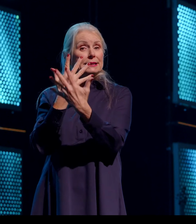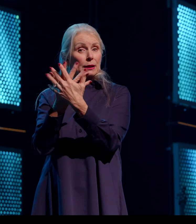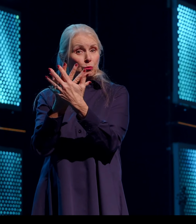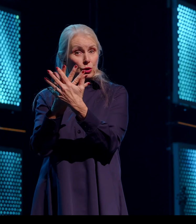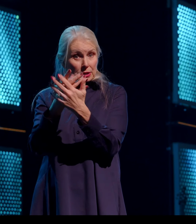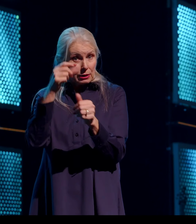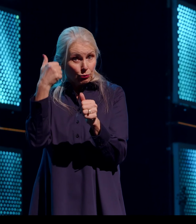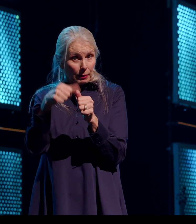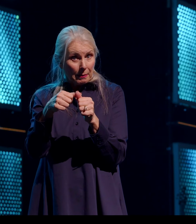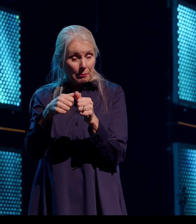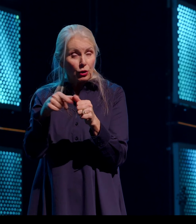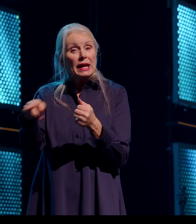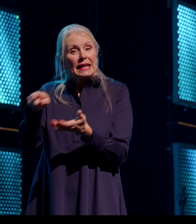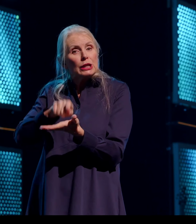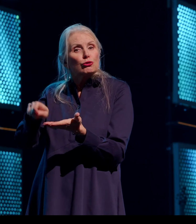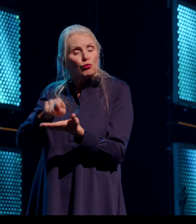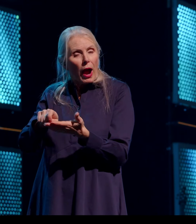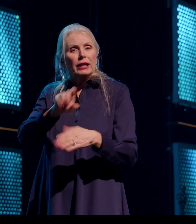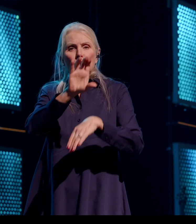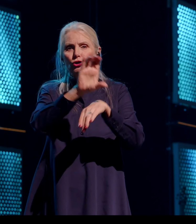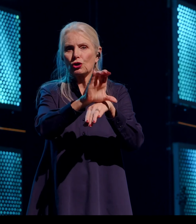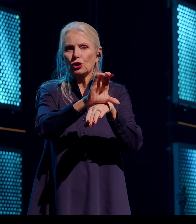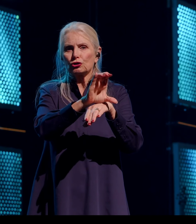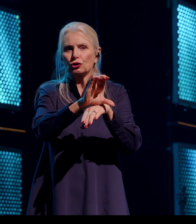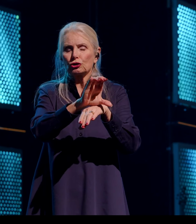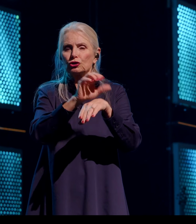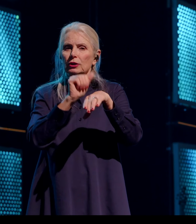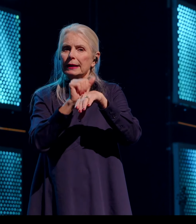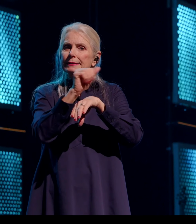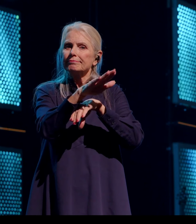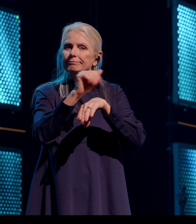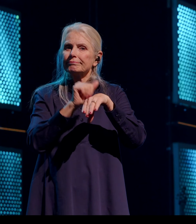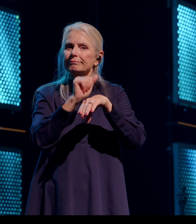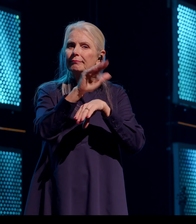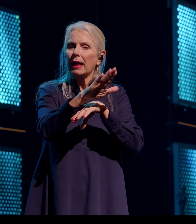He's writing to the church that he loves, saying,